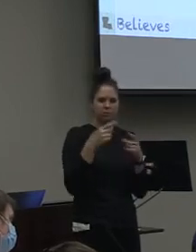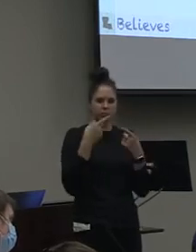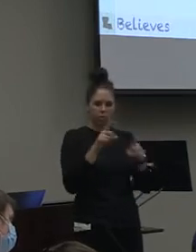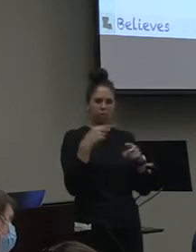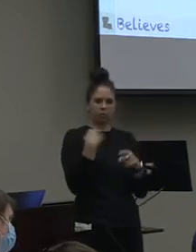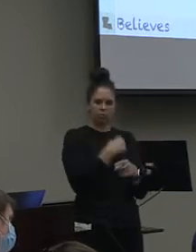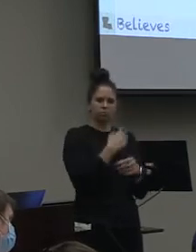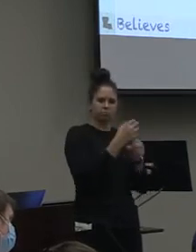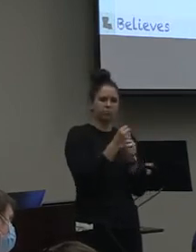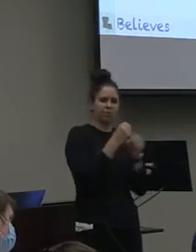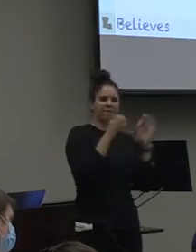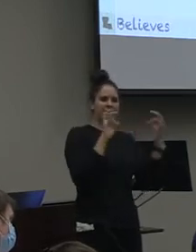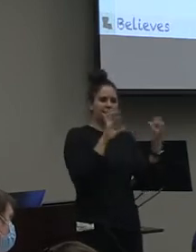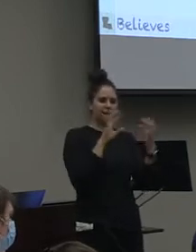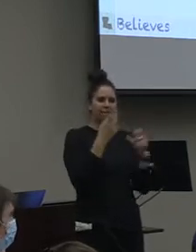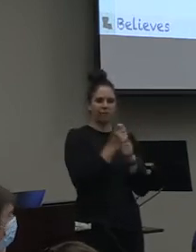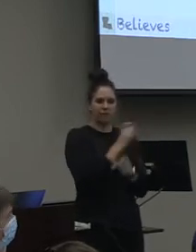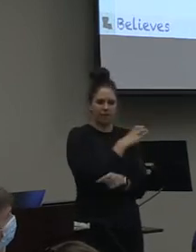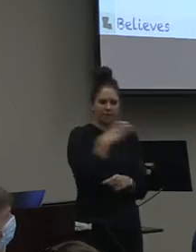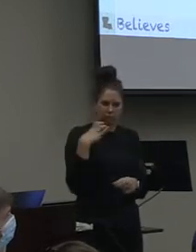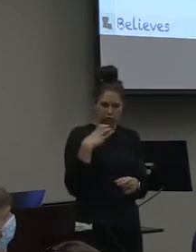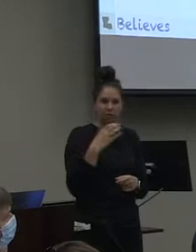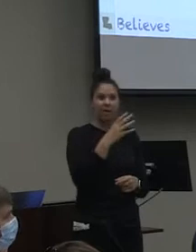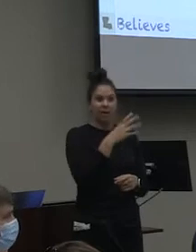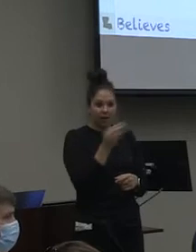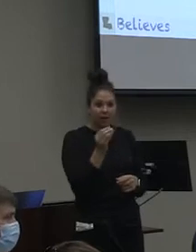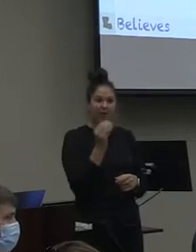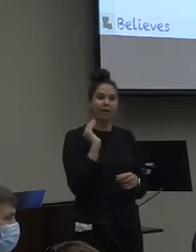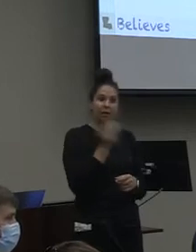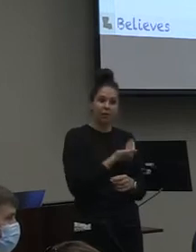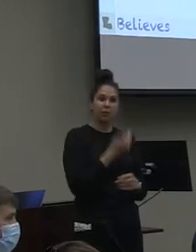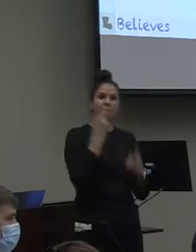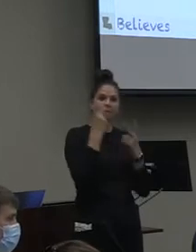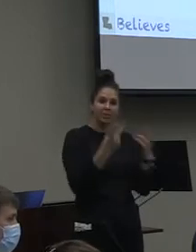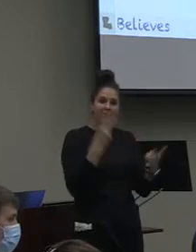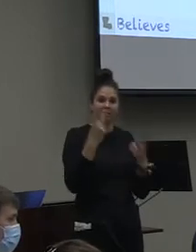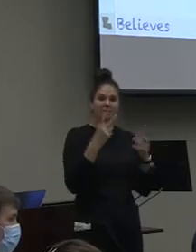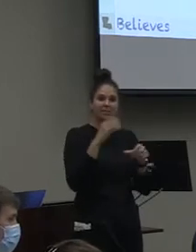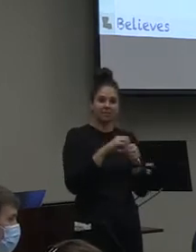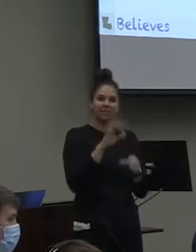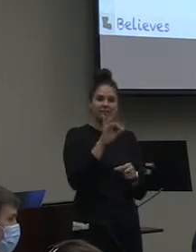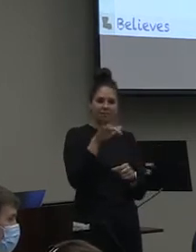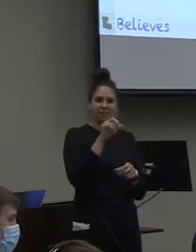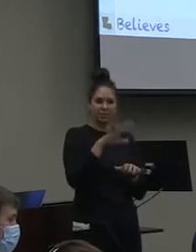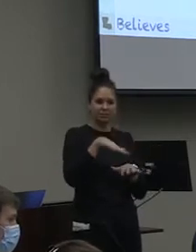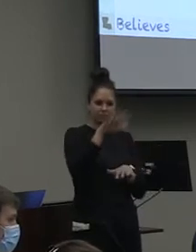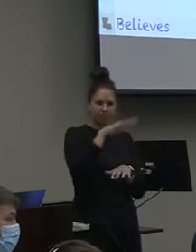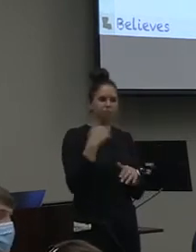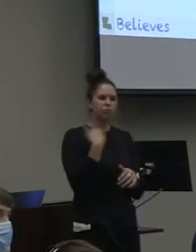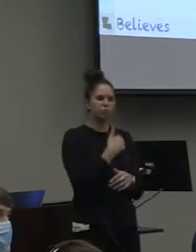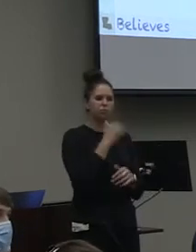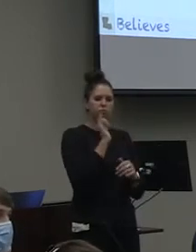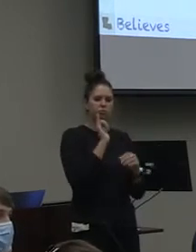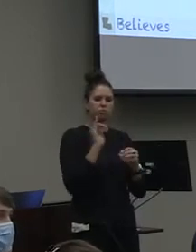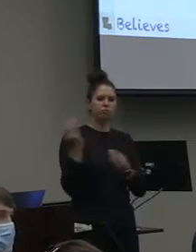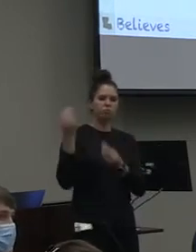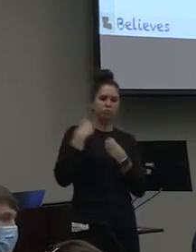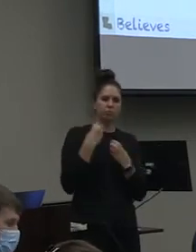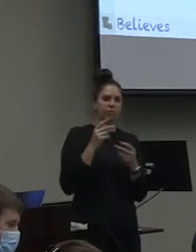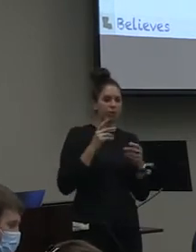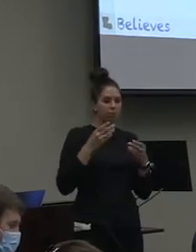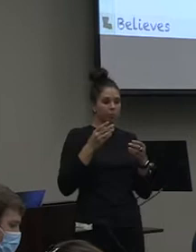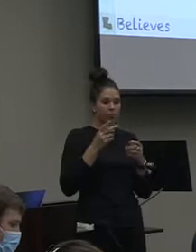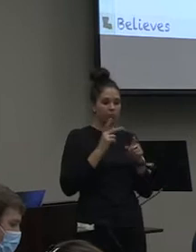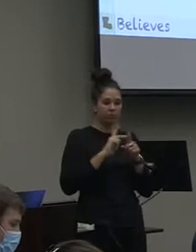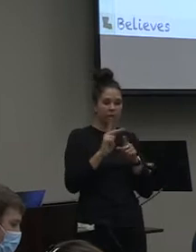feedback from the commission, as well as our visits in the field. And then we've also been providing professional